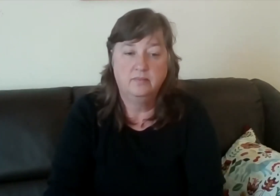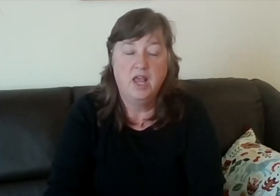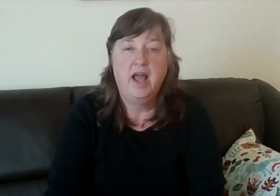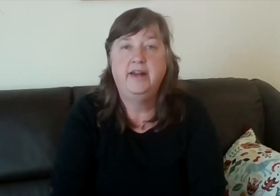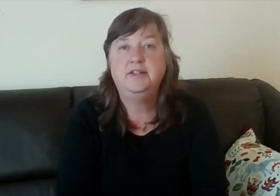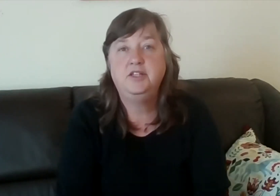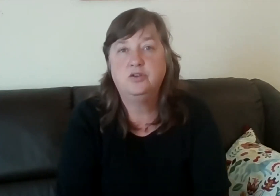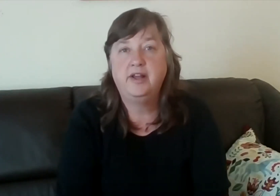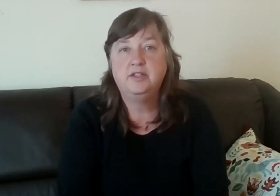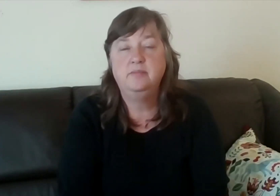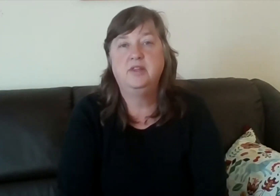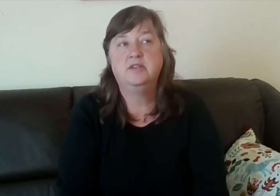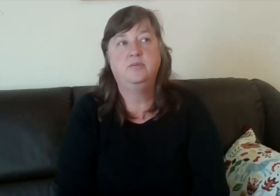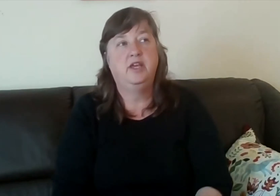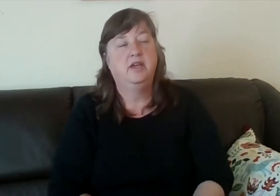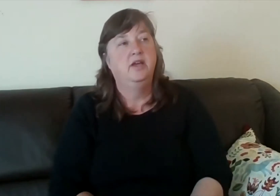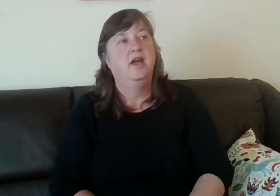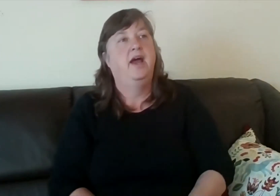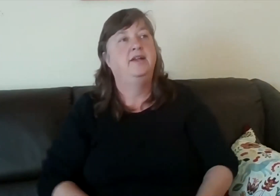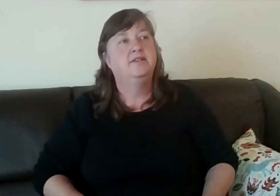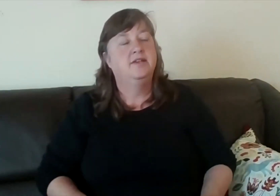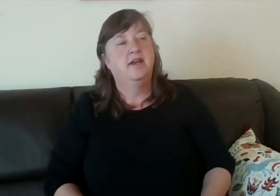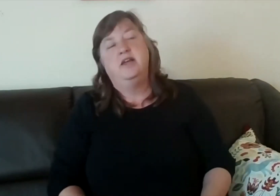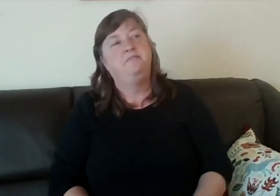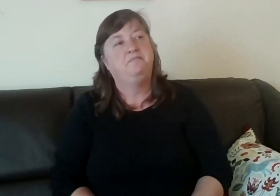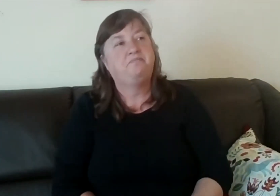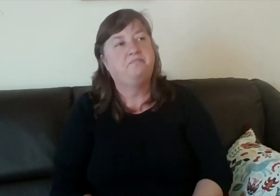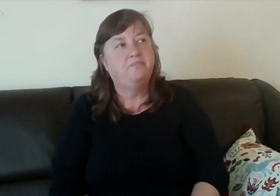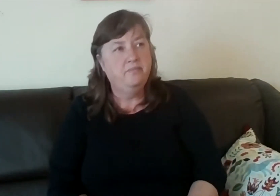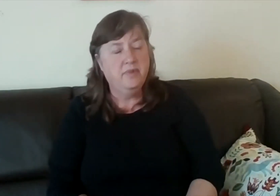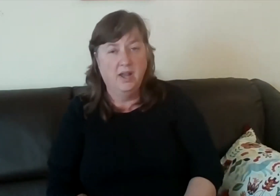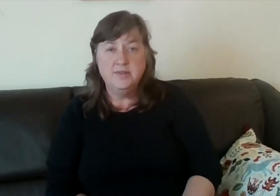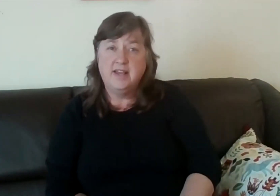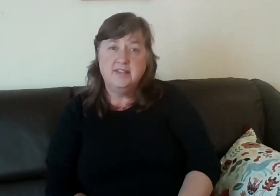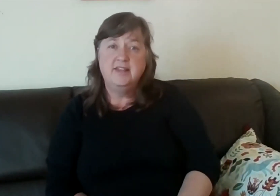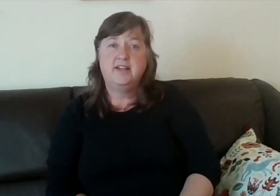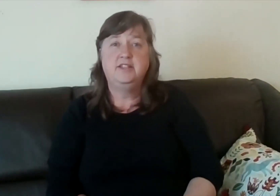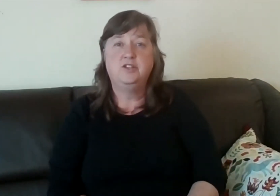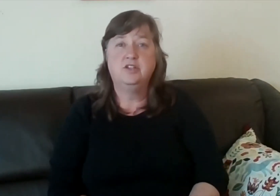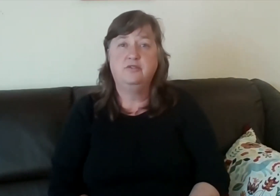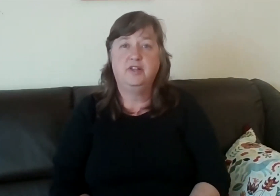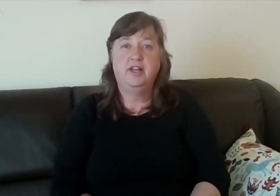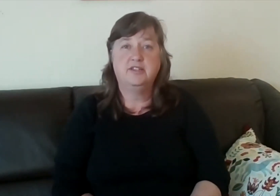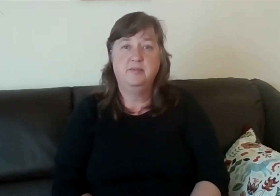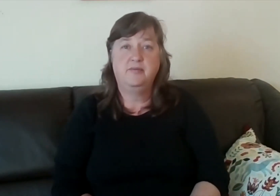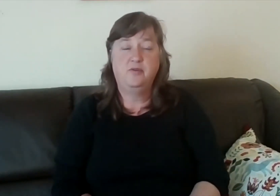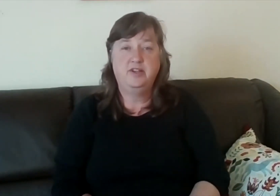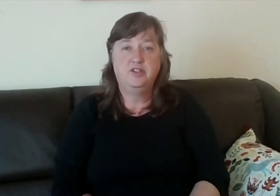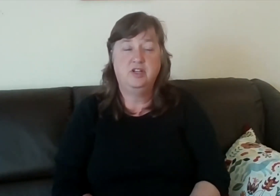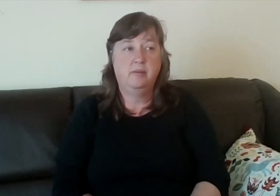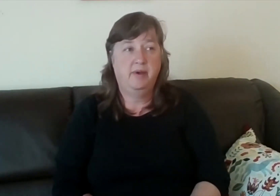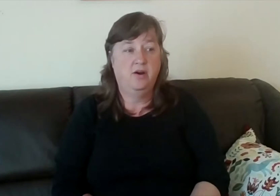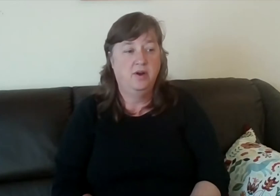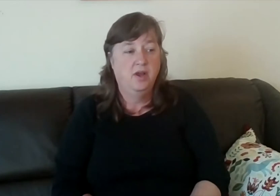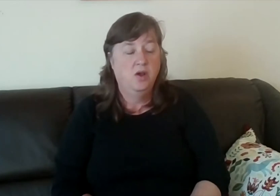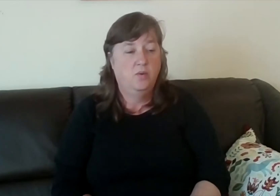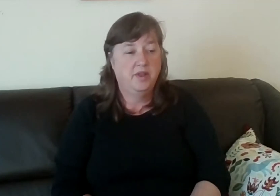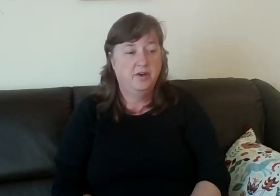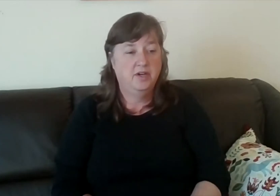I had a teacher write to me this week and say, I was asking that teacher to fill out some information about whether or